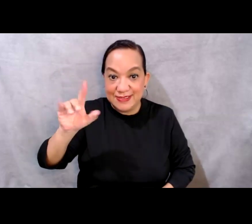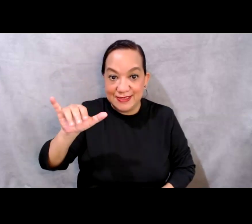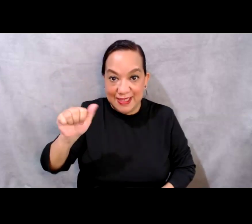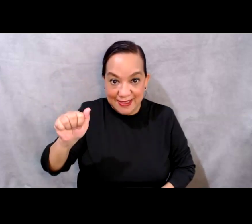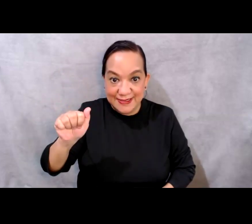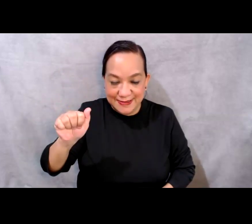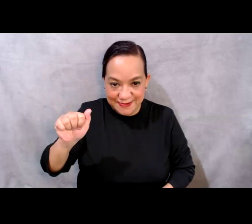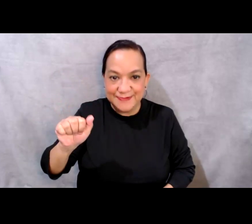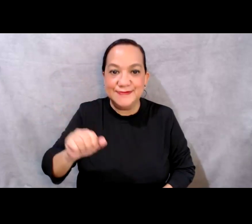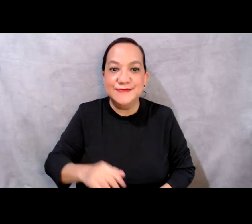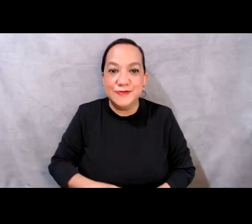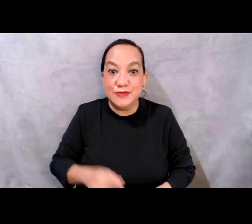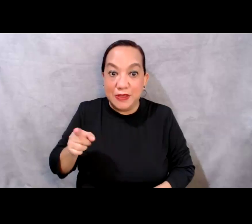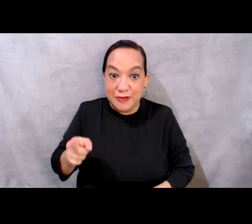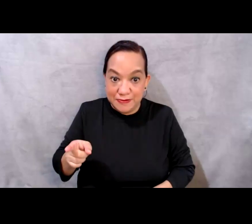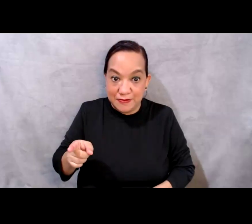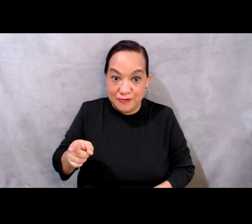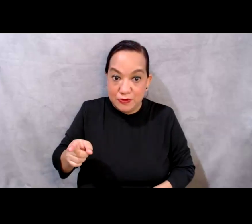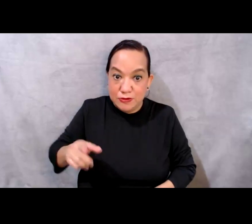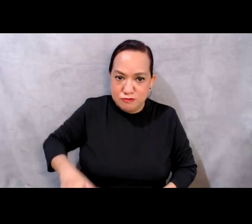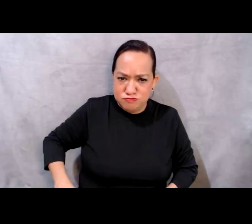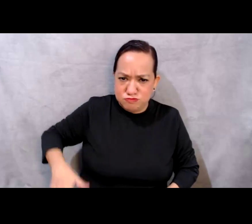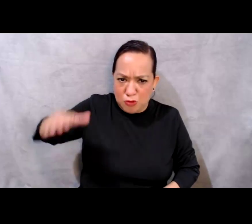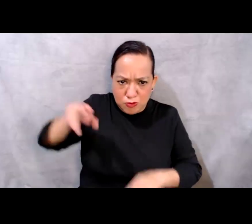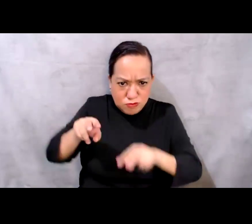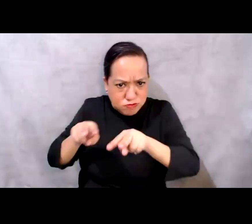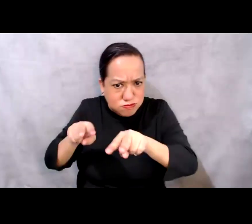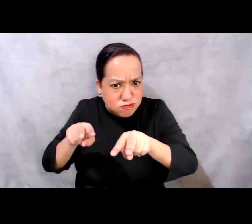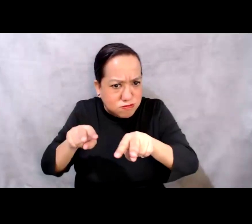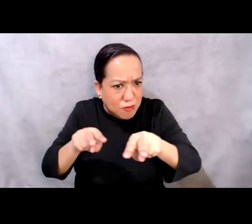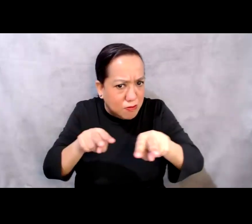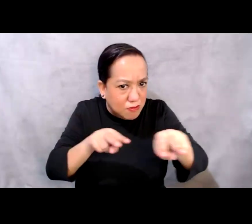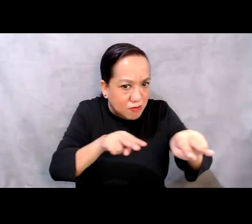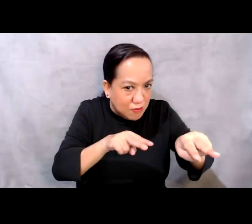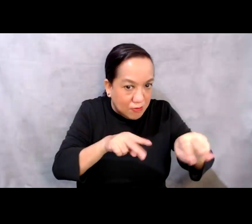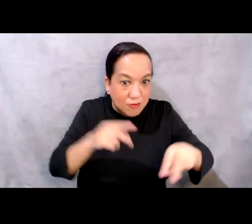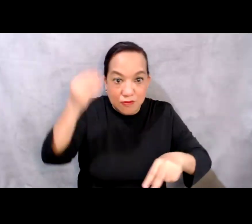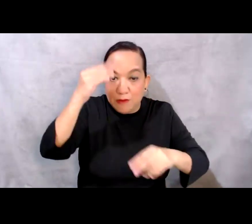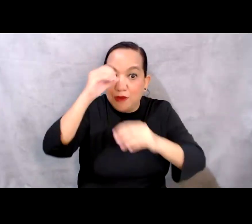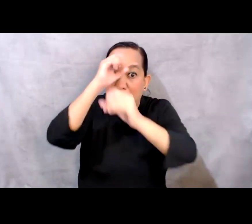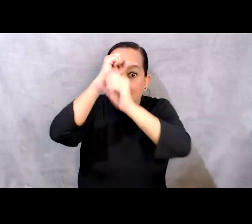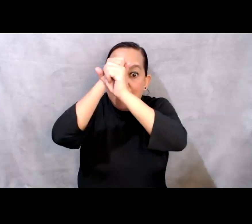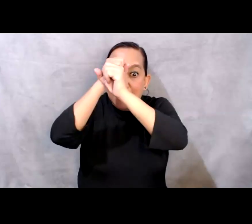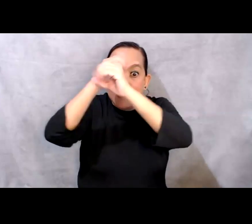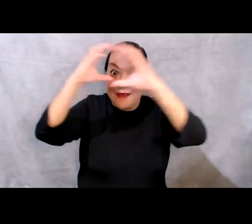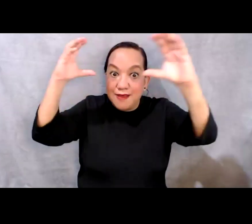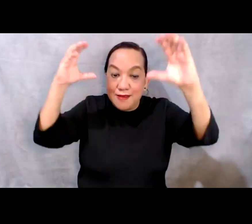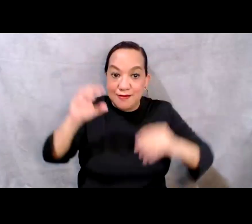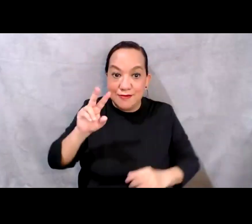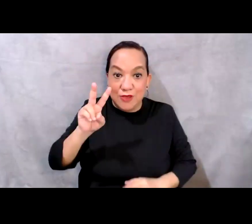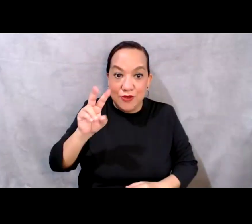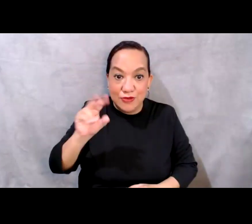Imagine it's 2012. You are 30, rather short and easily confused.